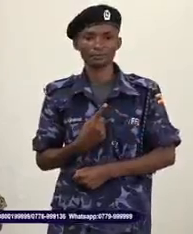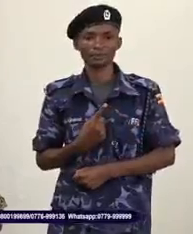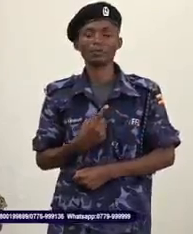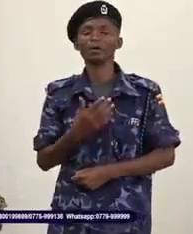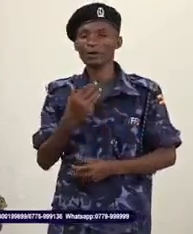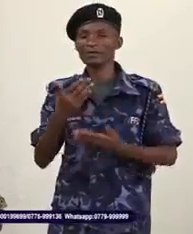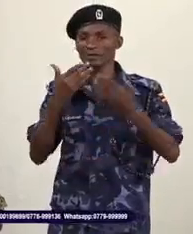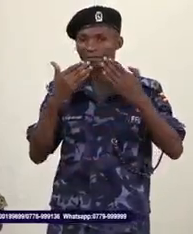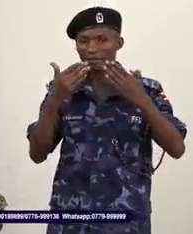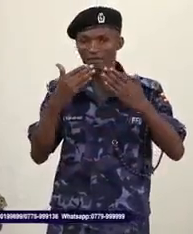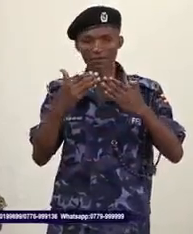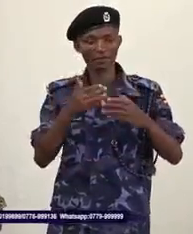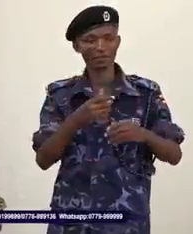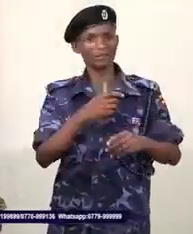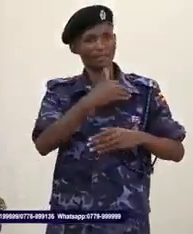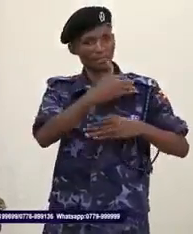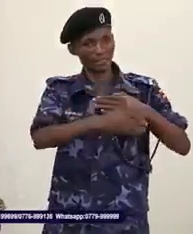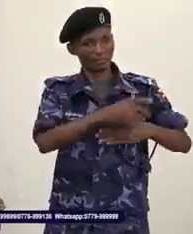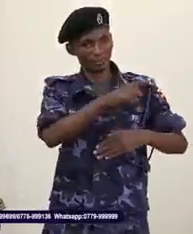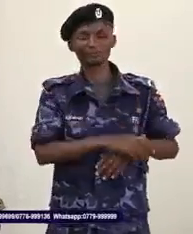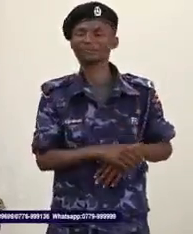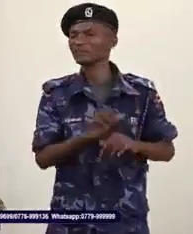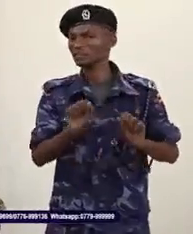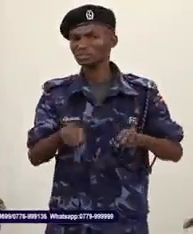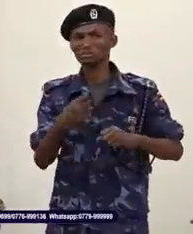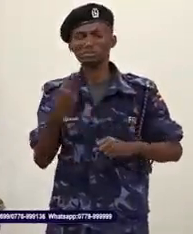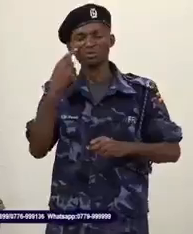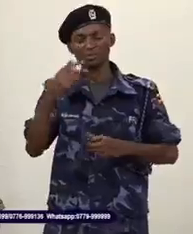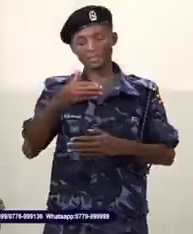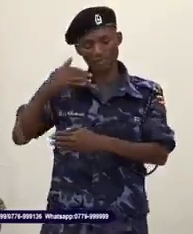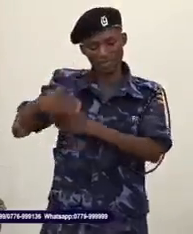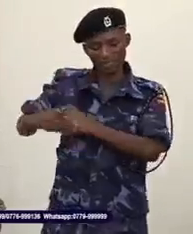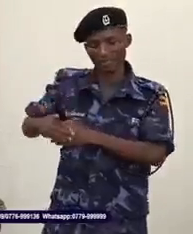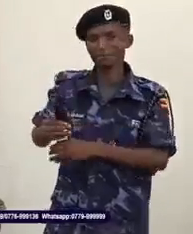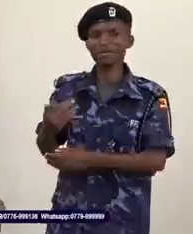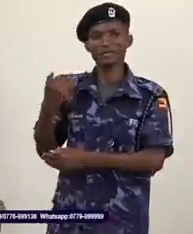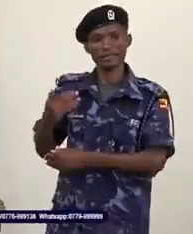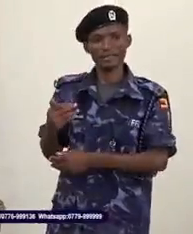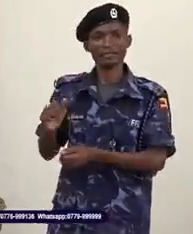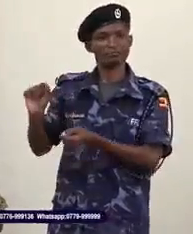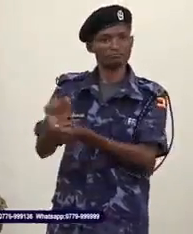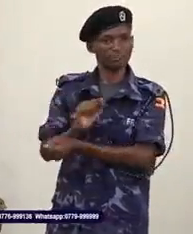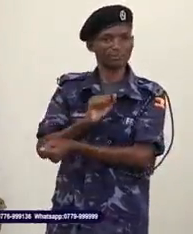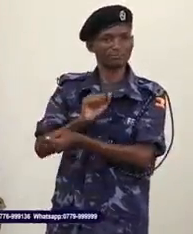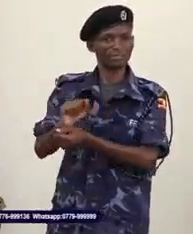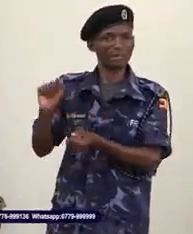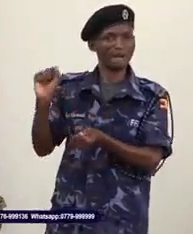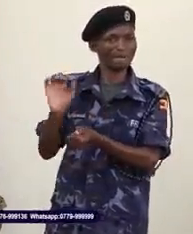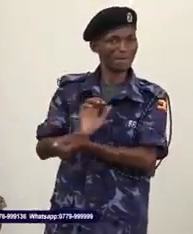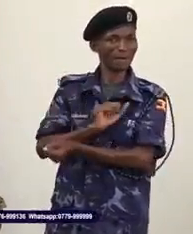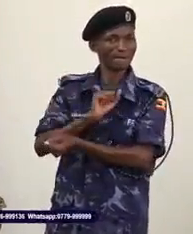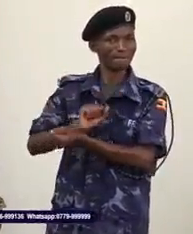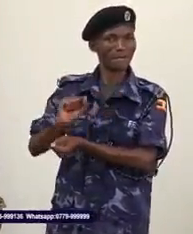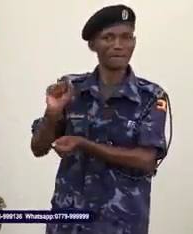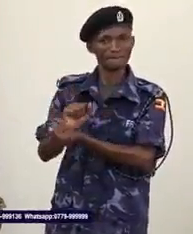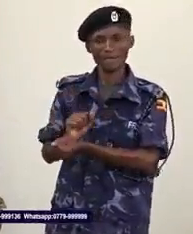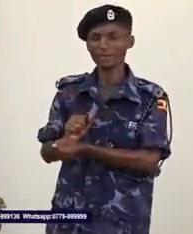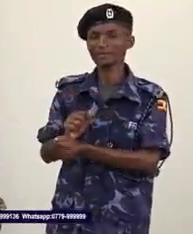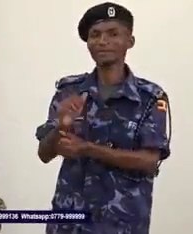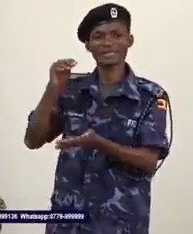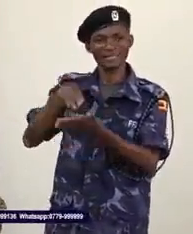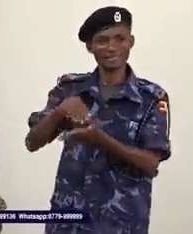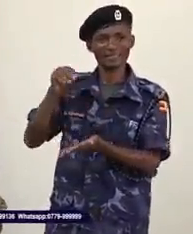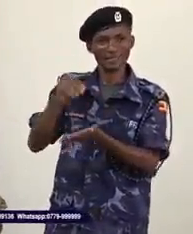thank her for that. You can't see a neighbor, a child being tortured repeatedly, and then you just keep quiet.